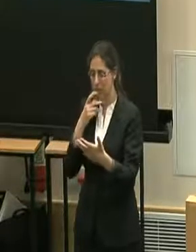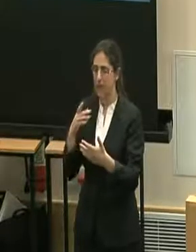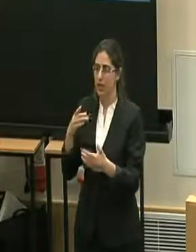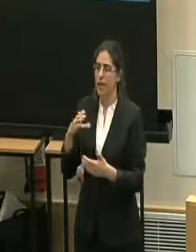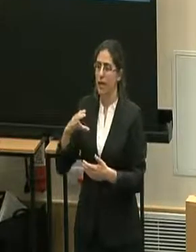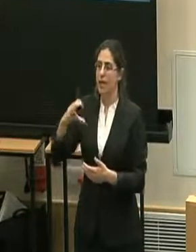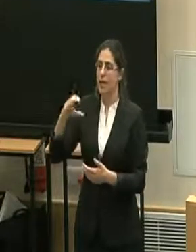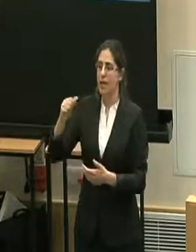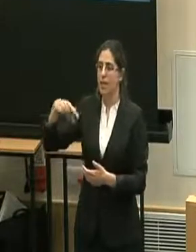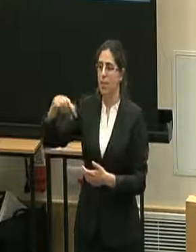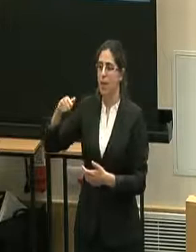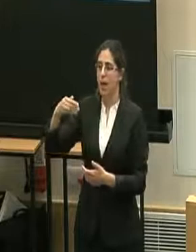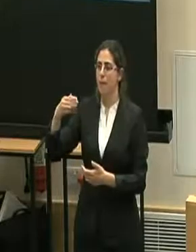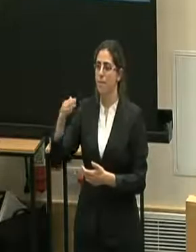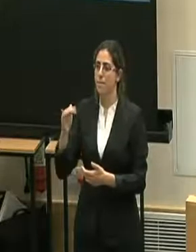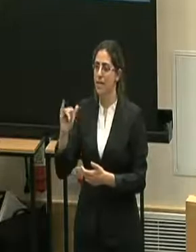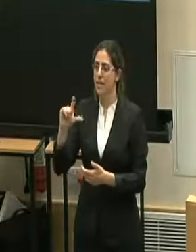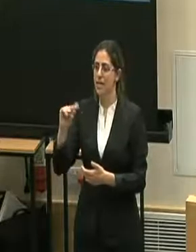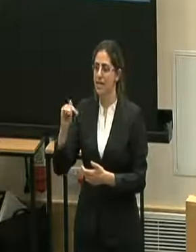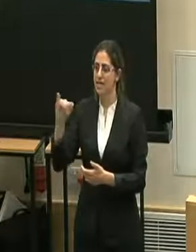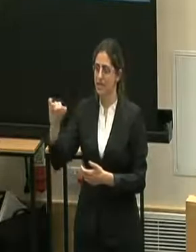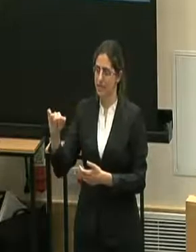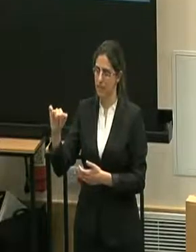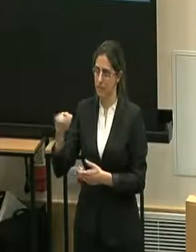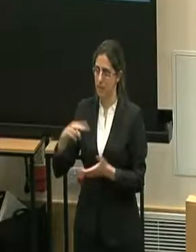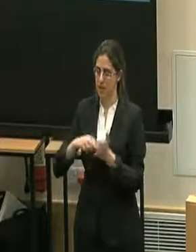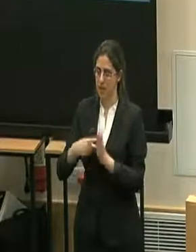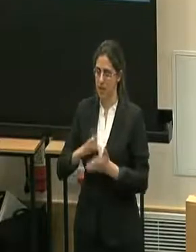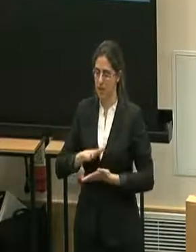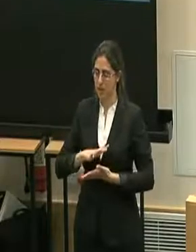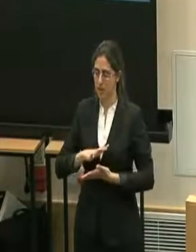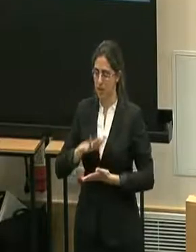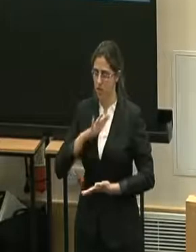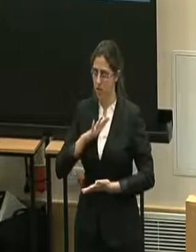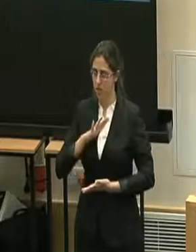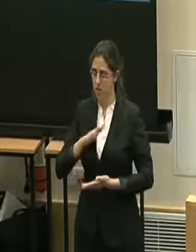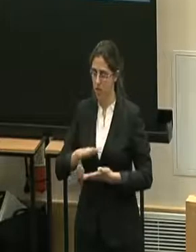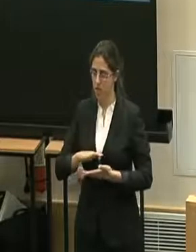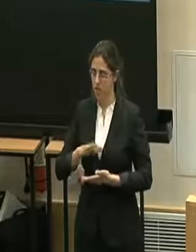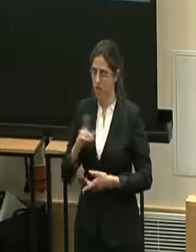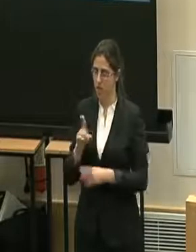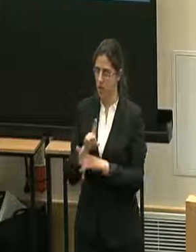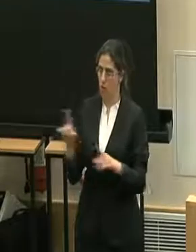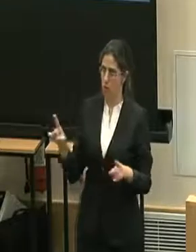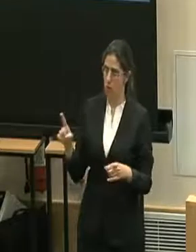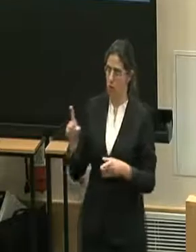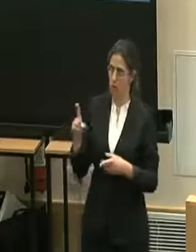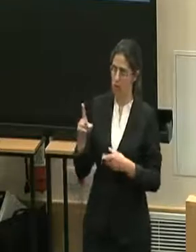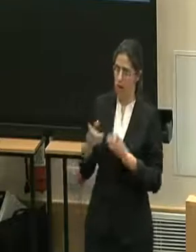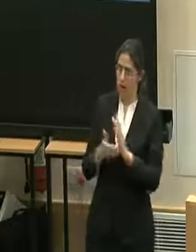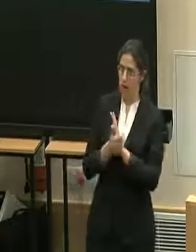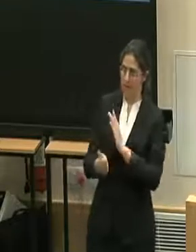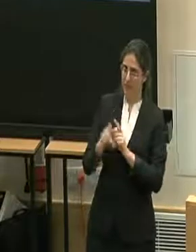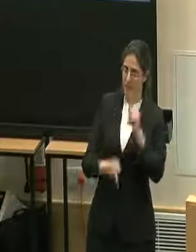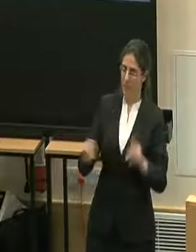opportunity understood as capability. And what capability is not the intrinsic abilities of people to